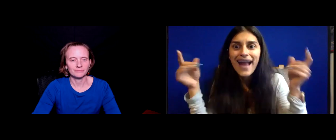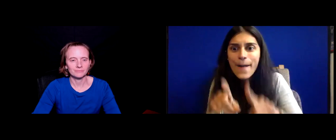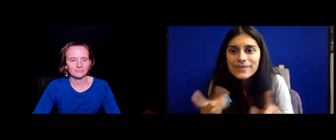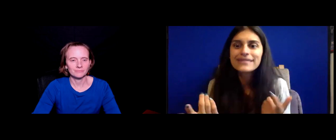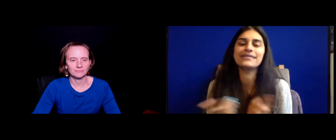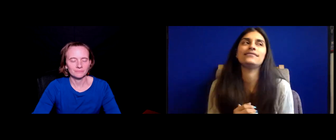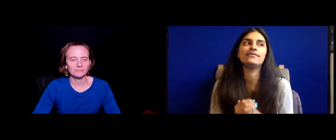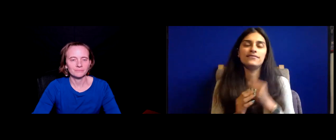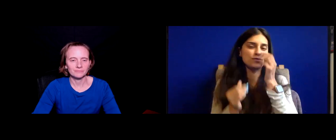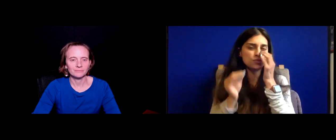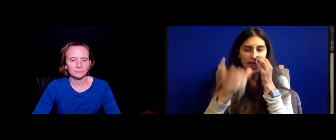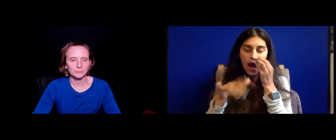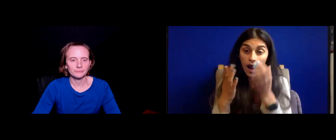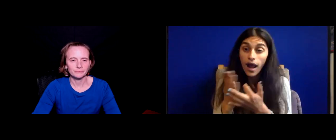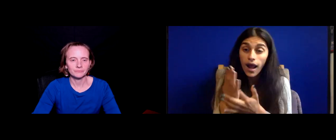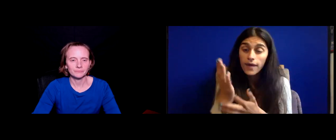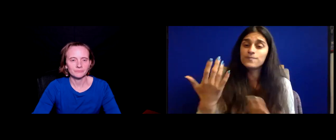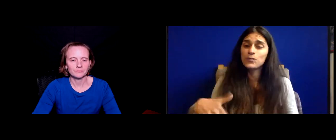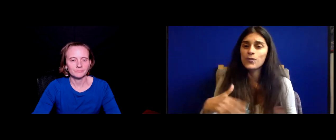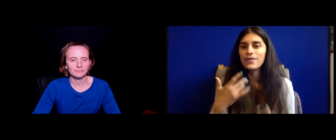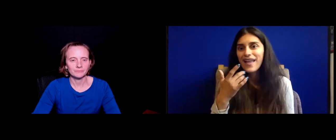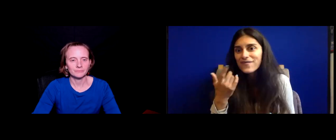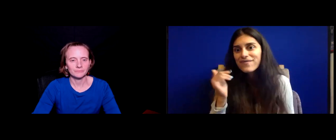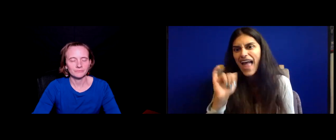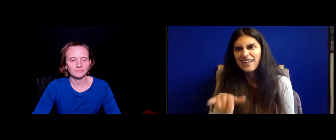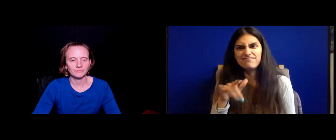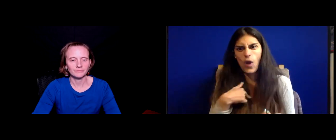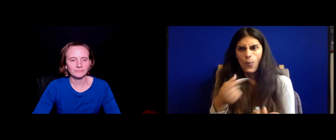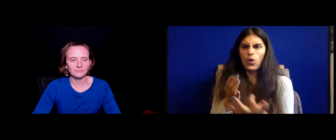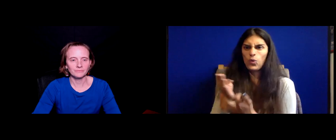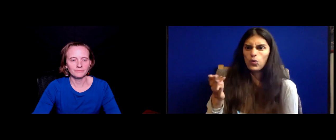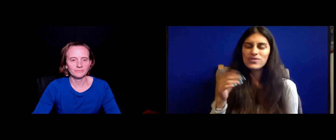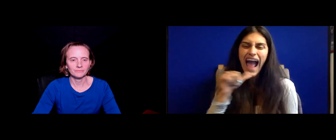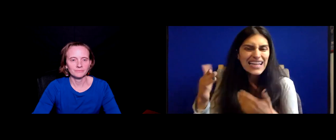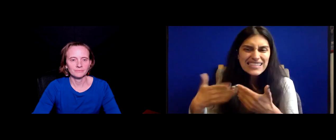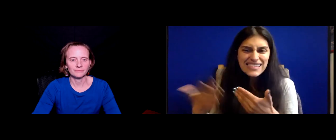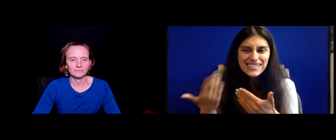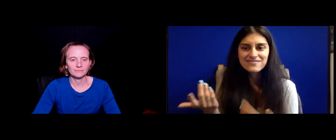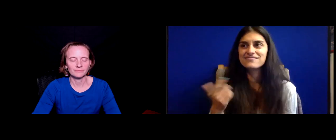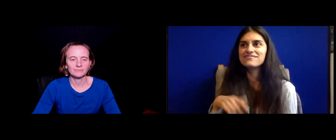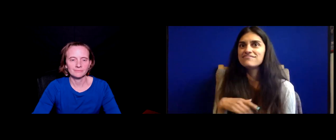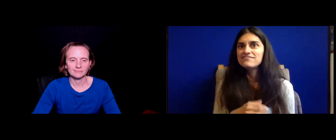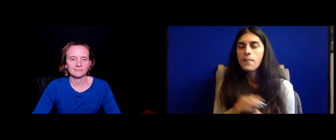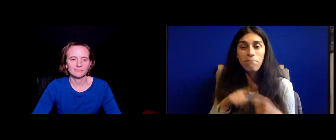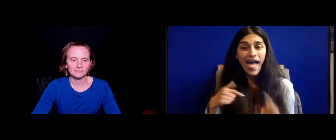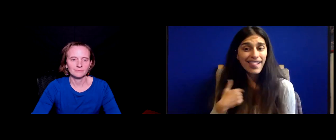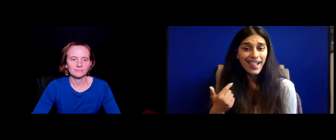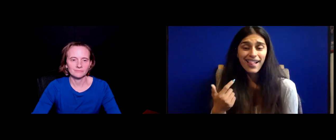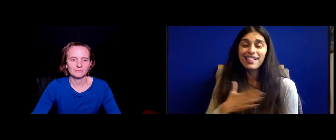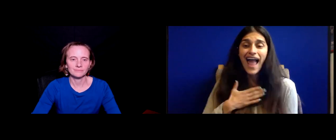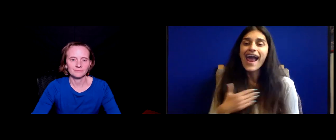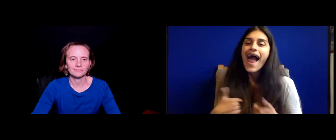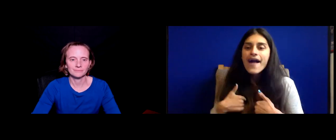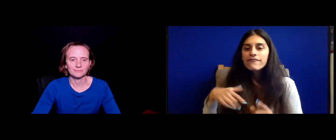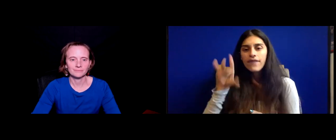shift. And, it's almost like we acted like nothing happened, but it was just, like I said, it was a roller coaster,